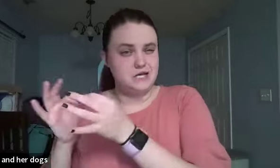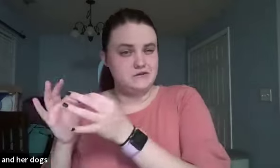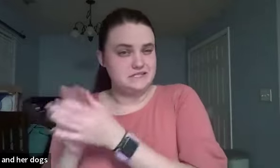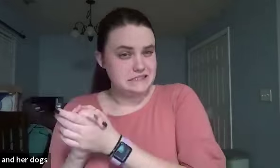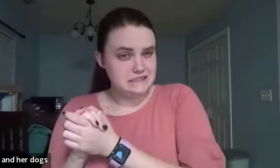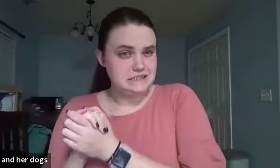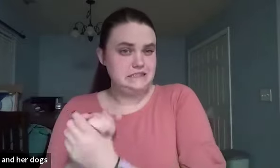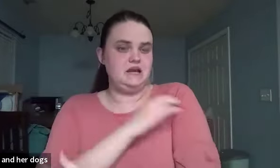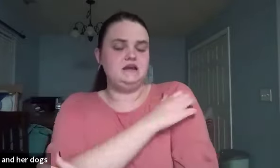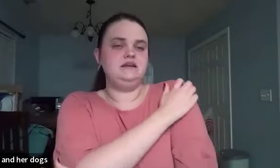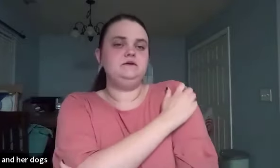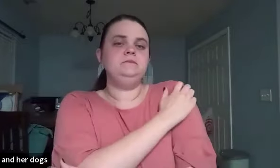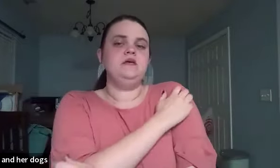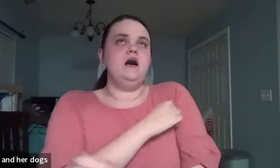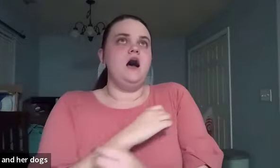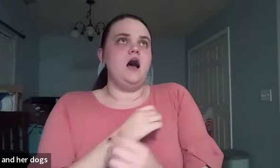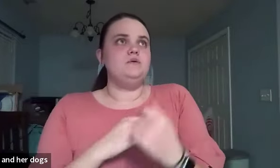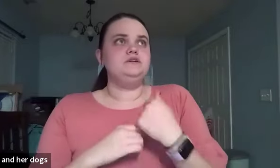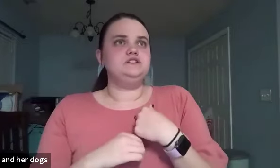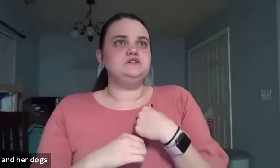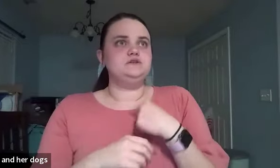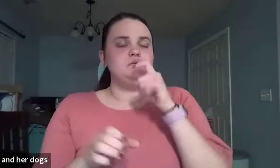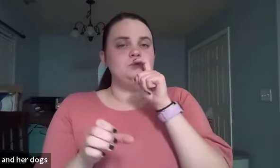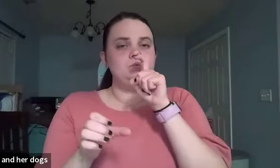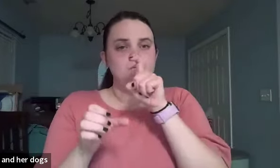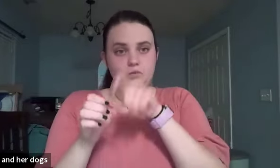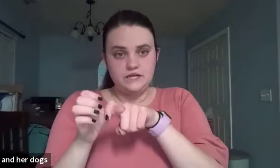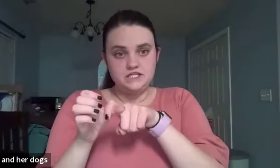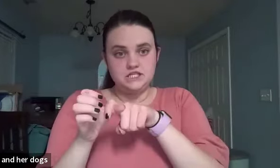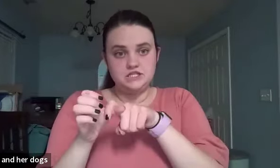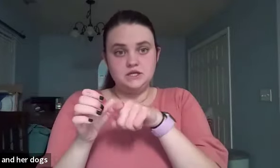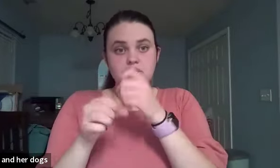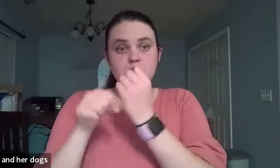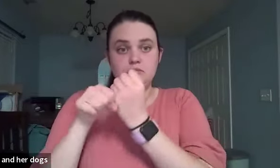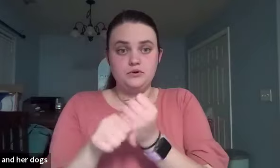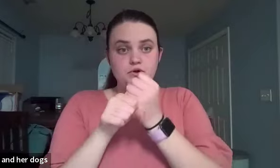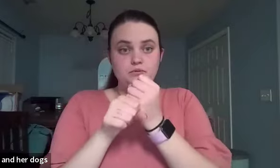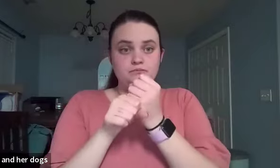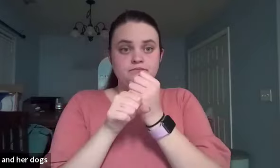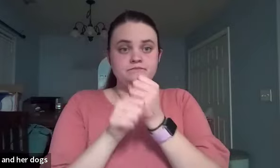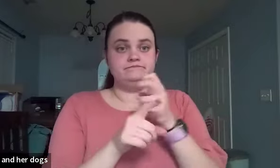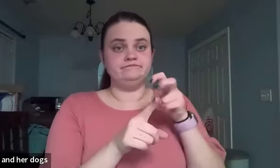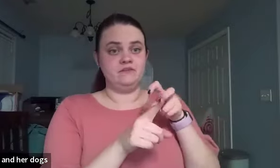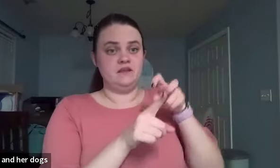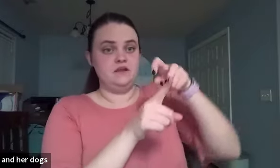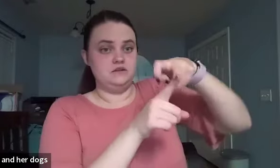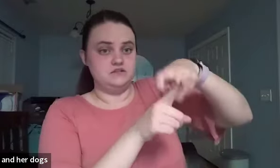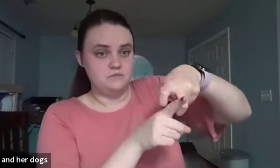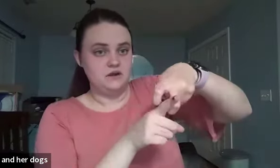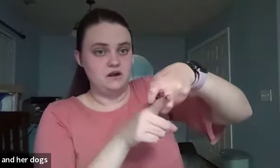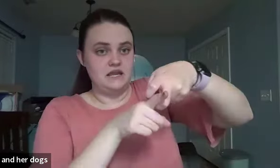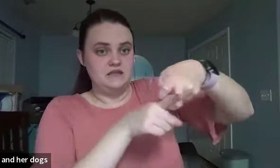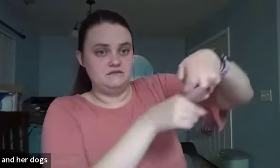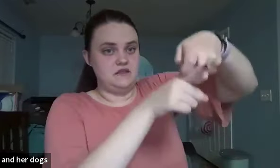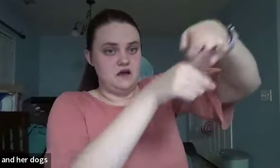like kind of a sentence-y kind of deal. I would do witch broom, jumping on it, and then